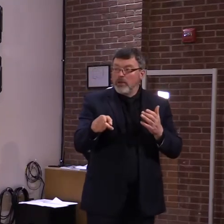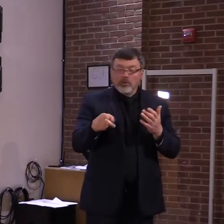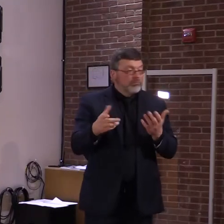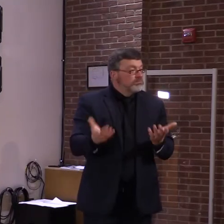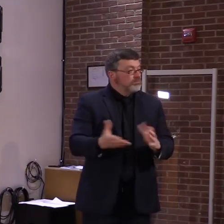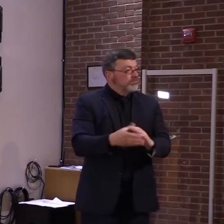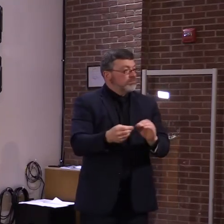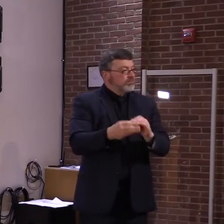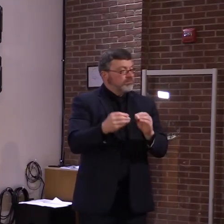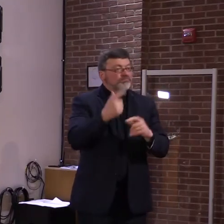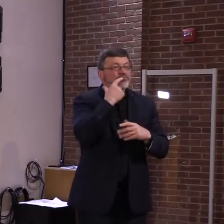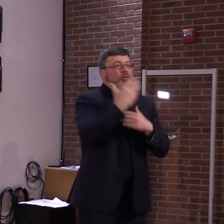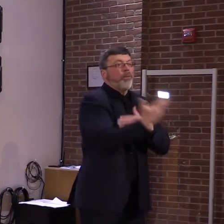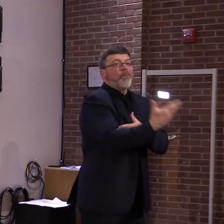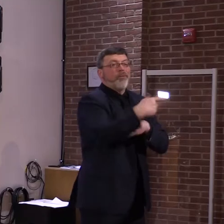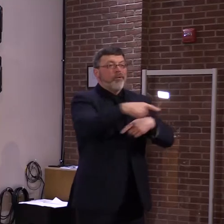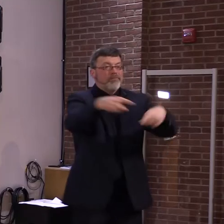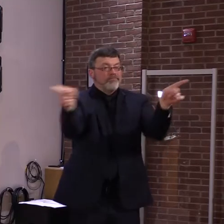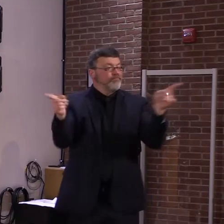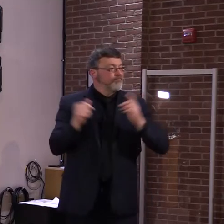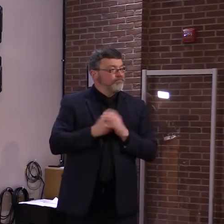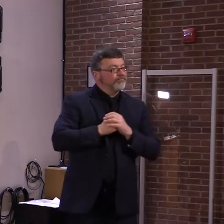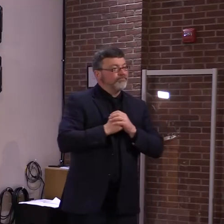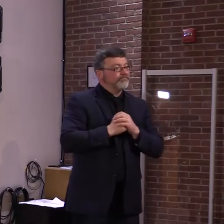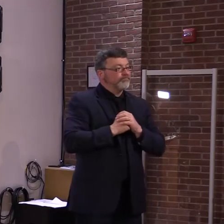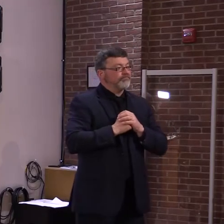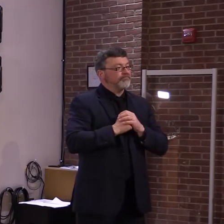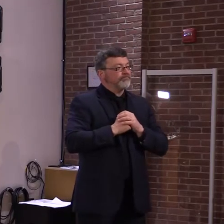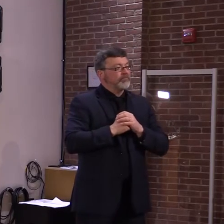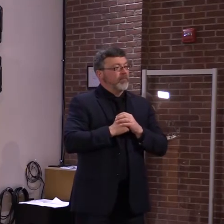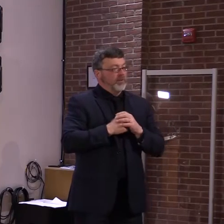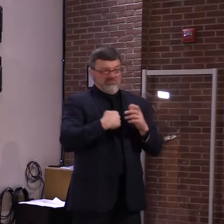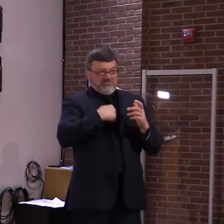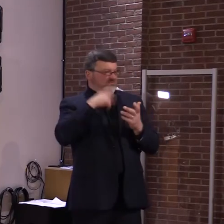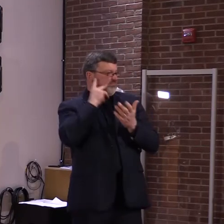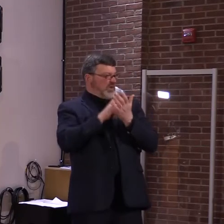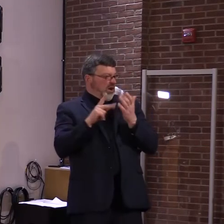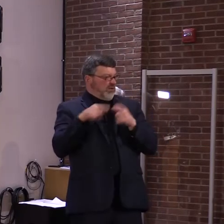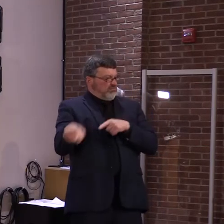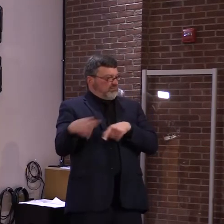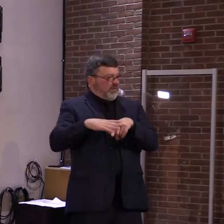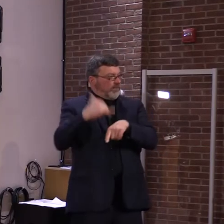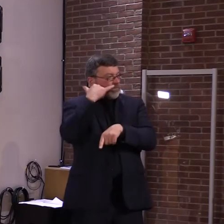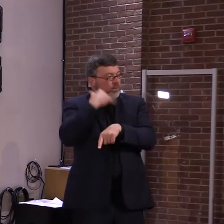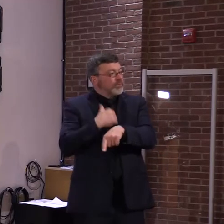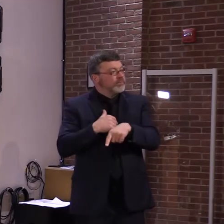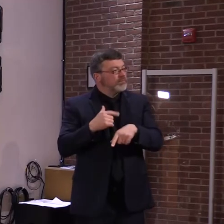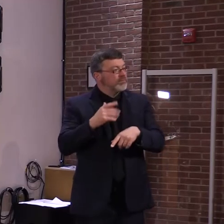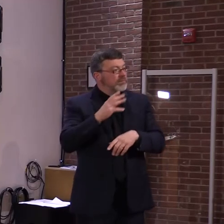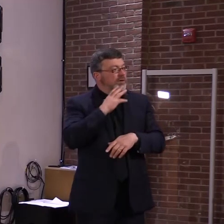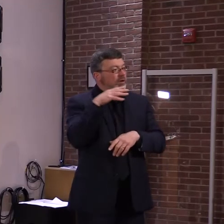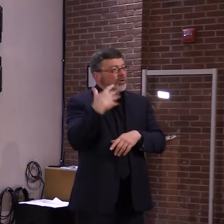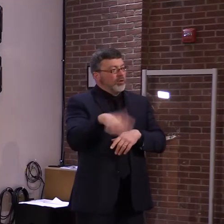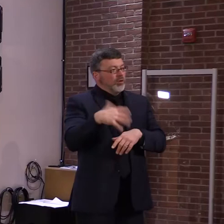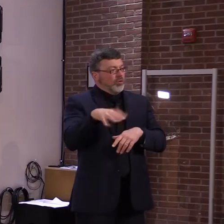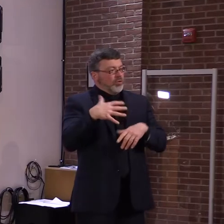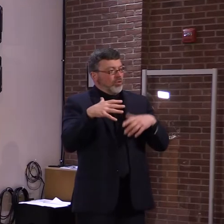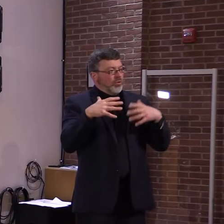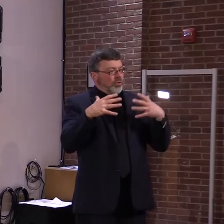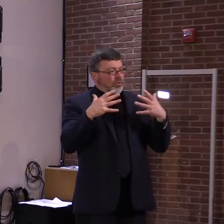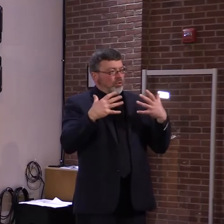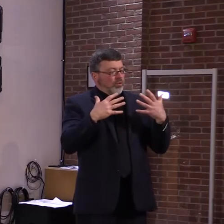Good morning, Governor. Good morning, Stuart. I am on. Yes, we have had a very robust review